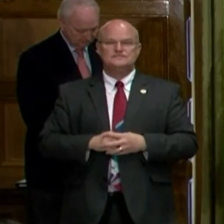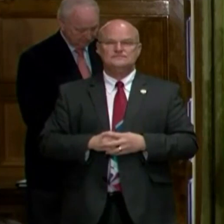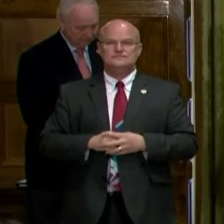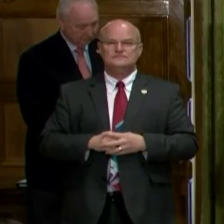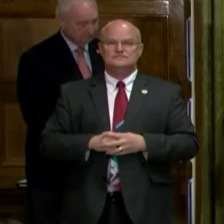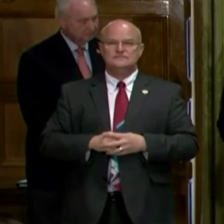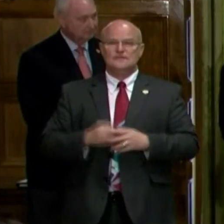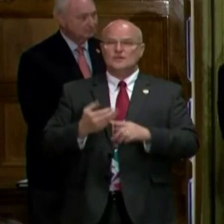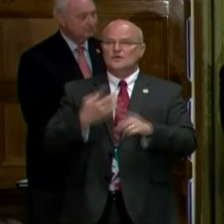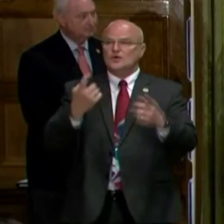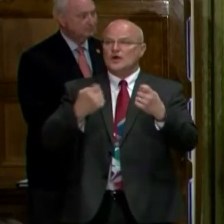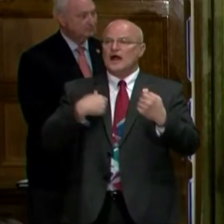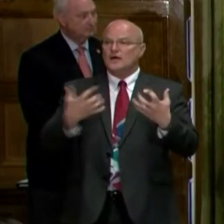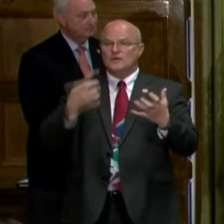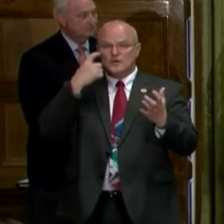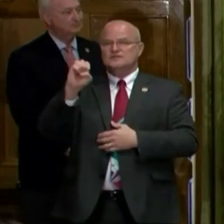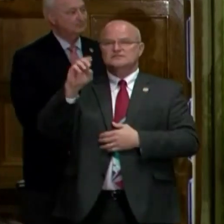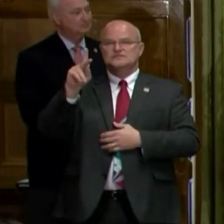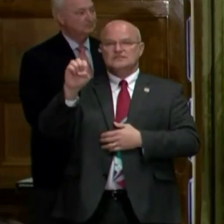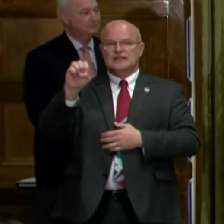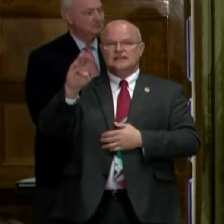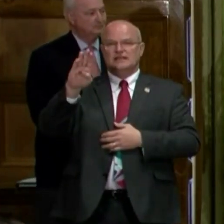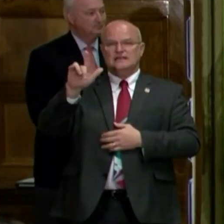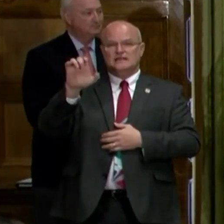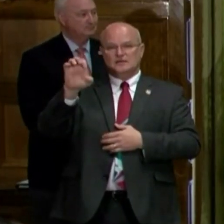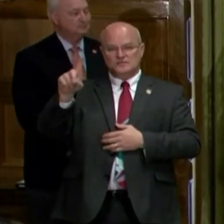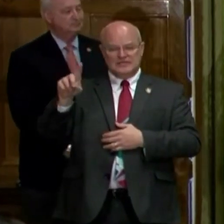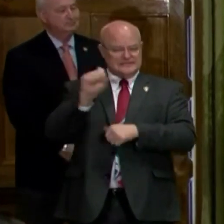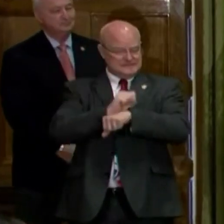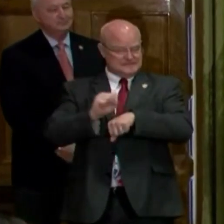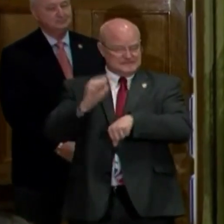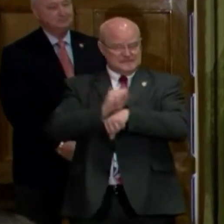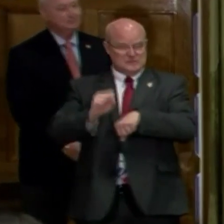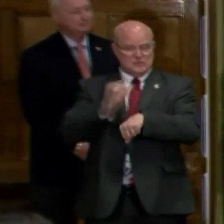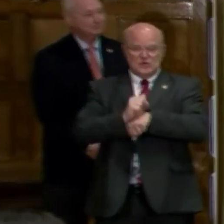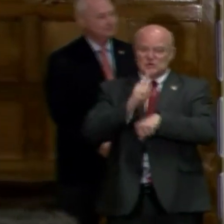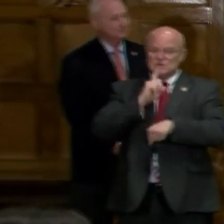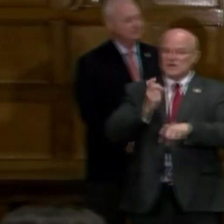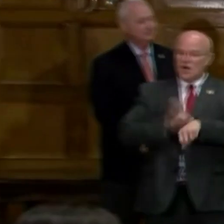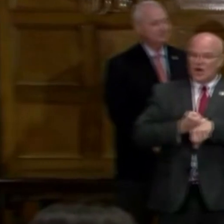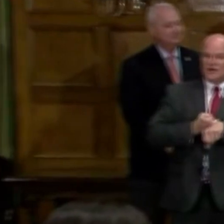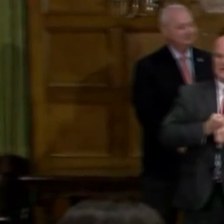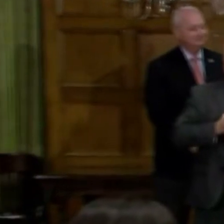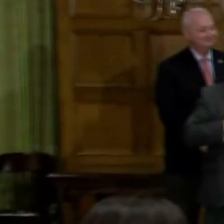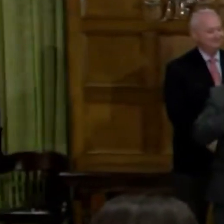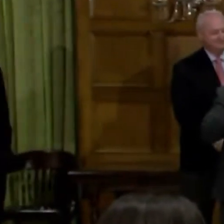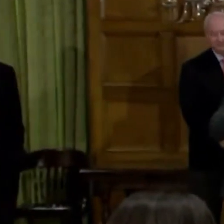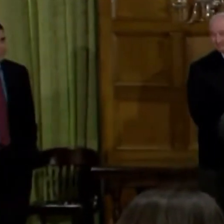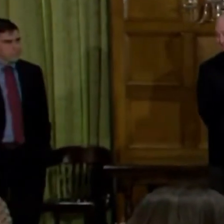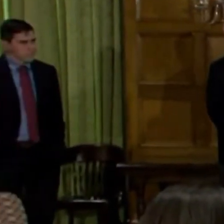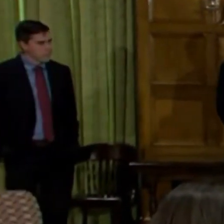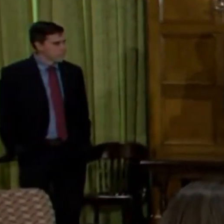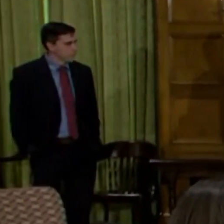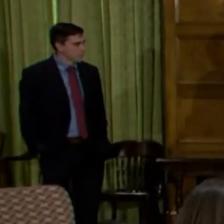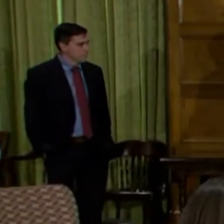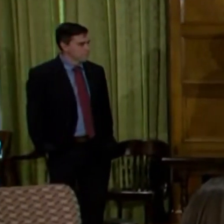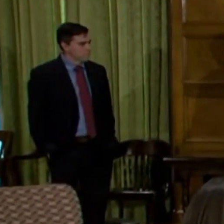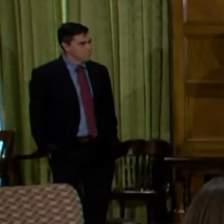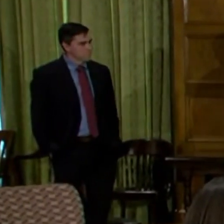Before we take questions, I did want to recognize our been working rather diligently and hard on this